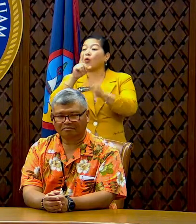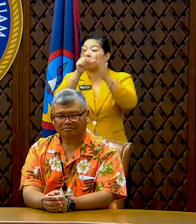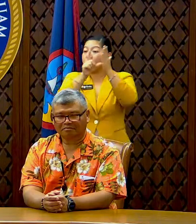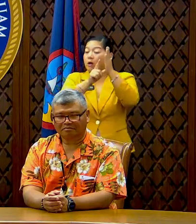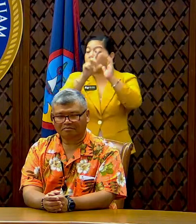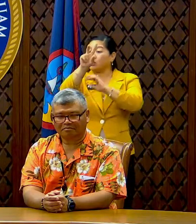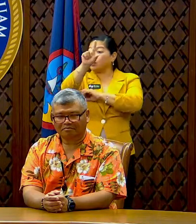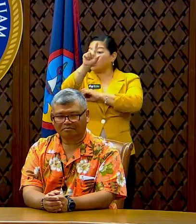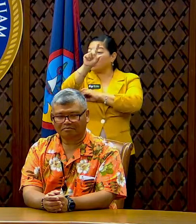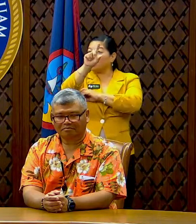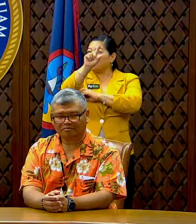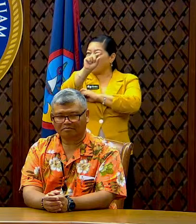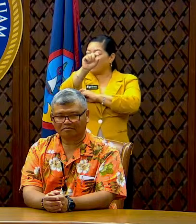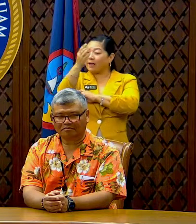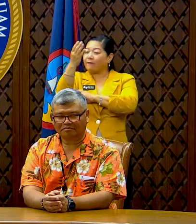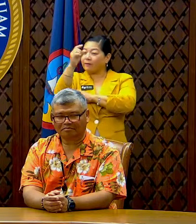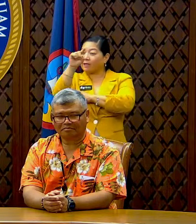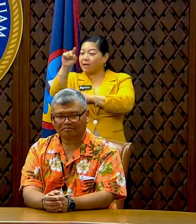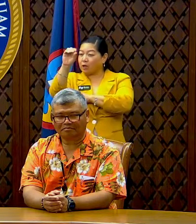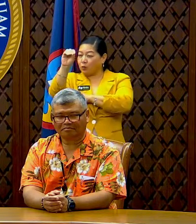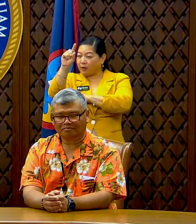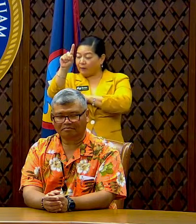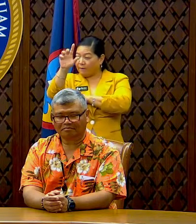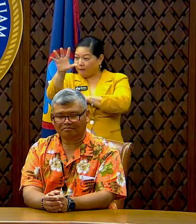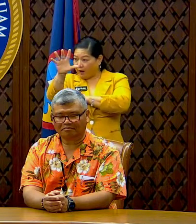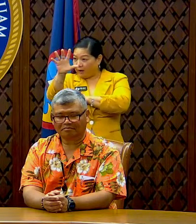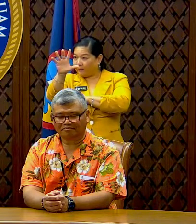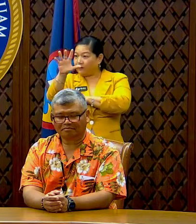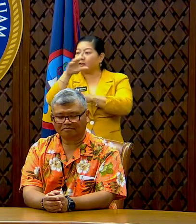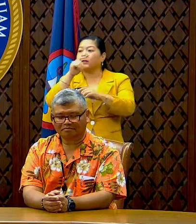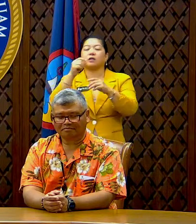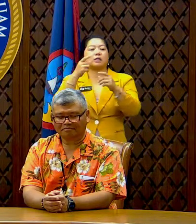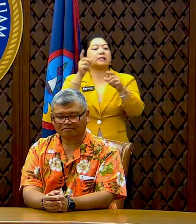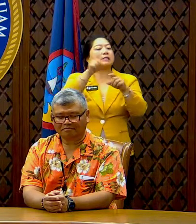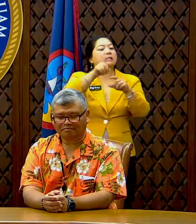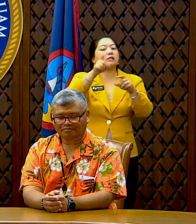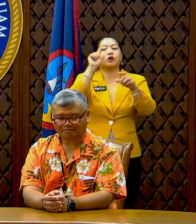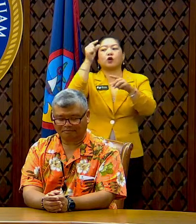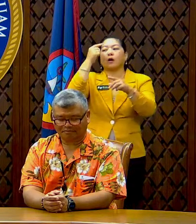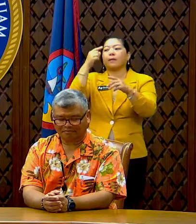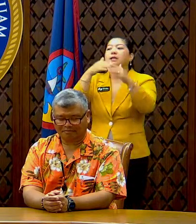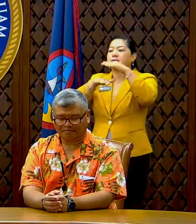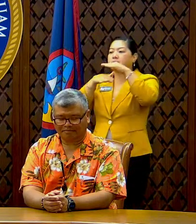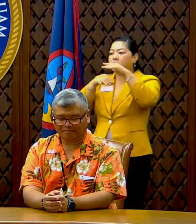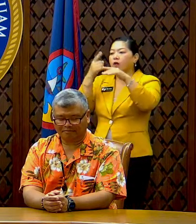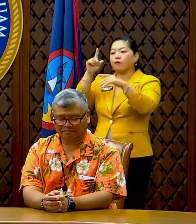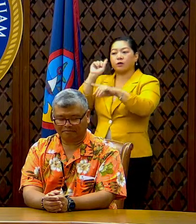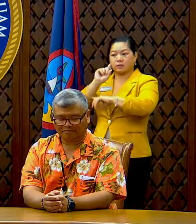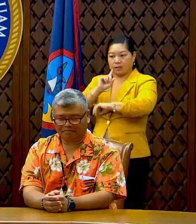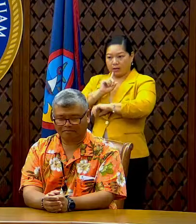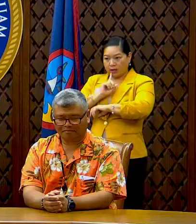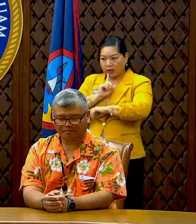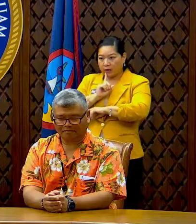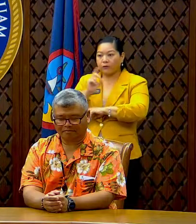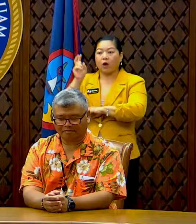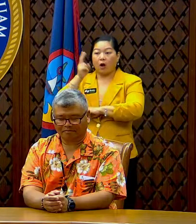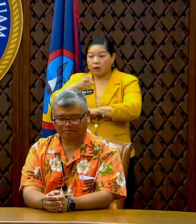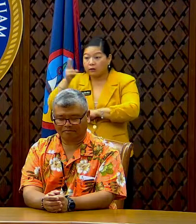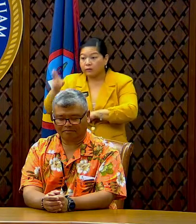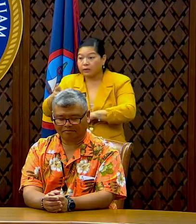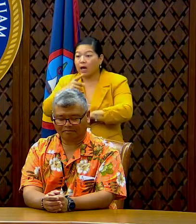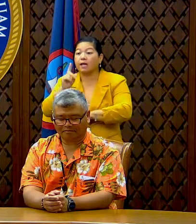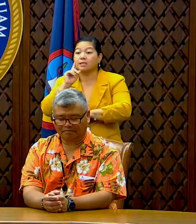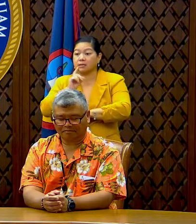2015-15 recognized the need for government accountability in ensuring accessibility for deaf, hard of hearing,